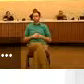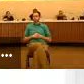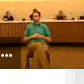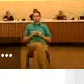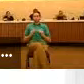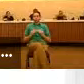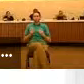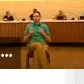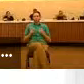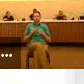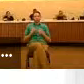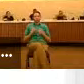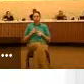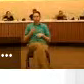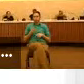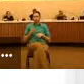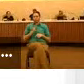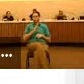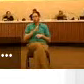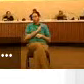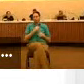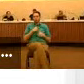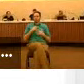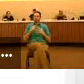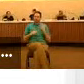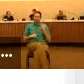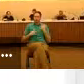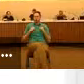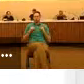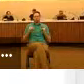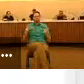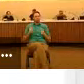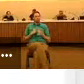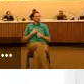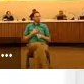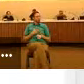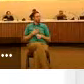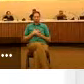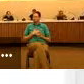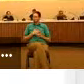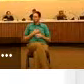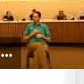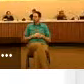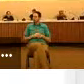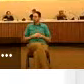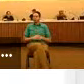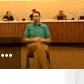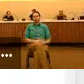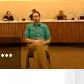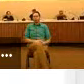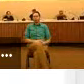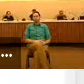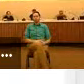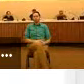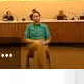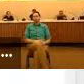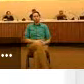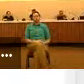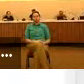Other questions, comments from the board? I've got a bunch of them, so, but I don't want to hog. If you guys got other stuff, by all means, bring it